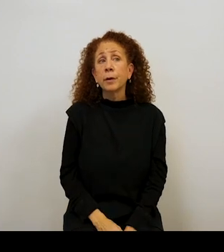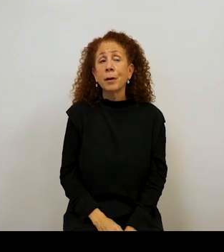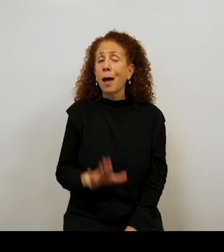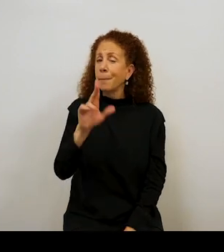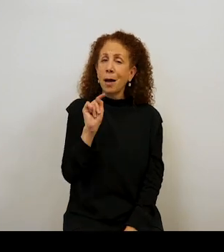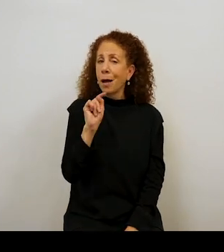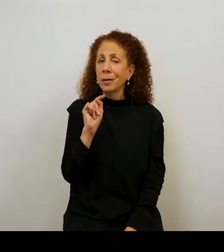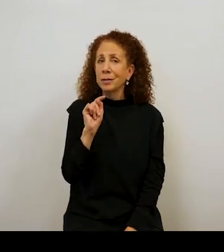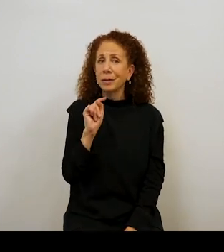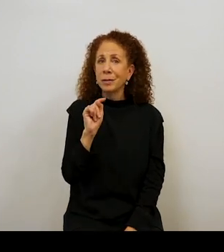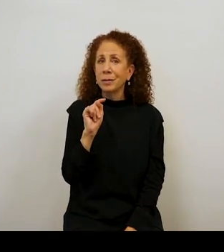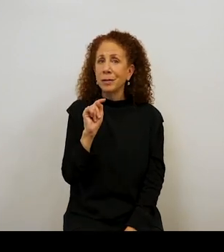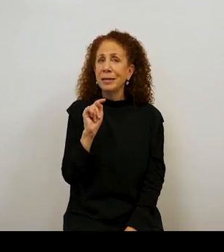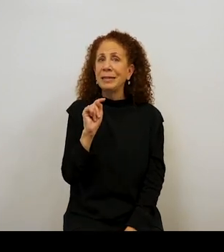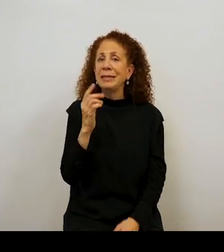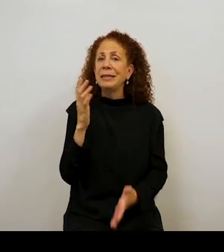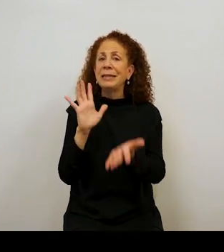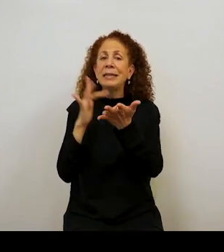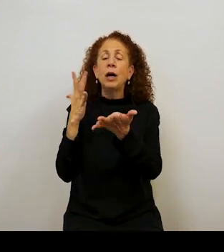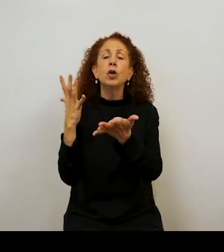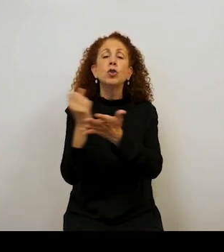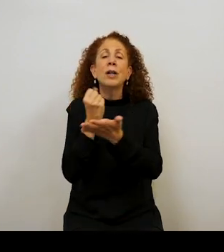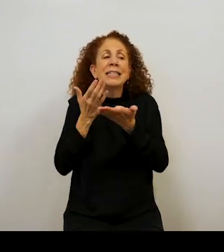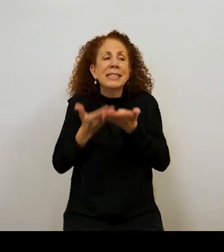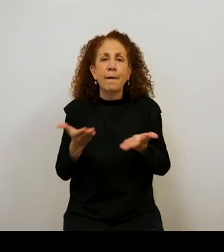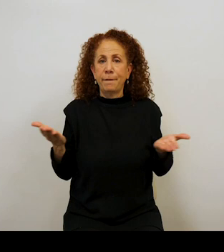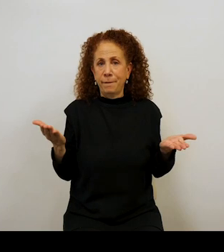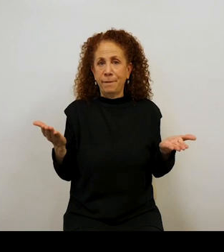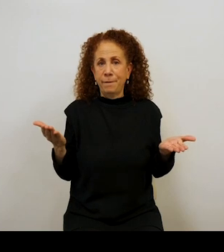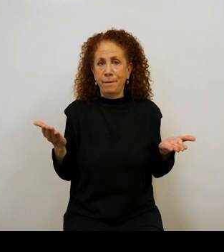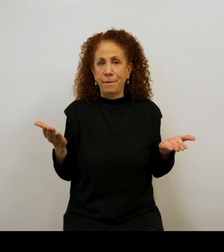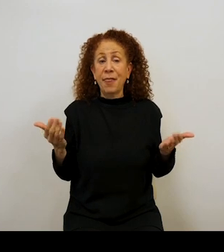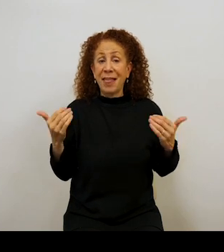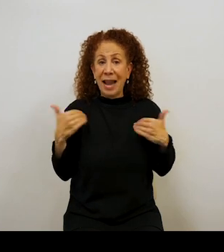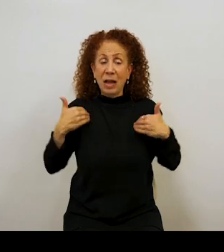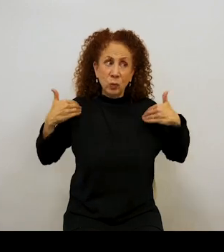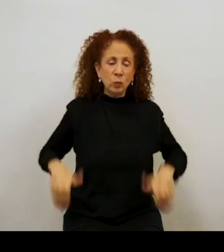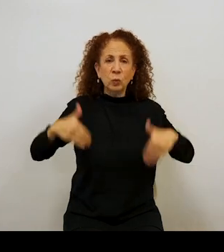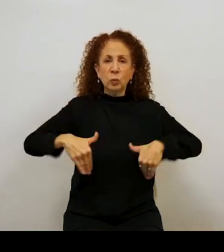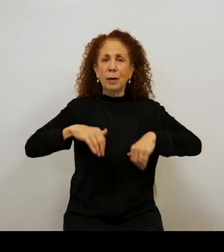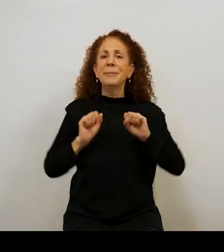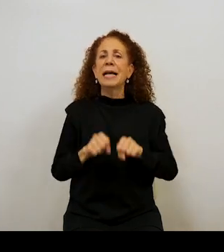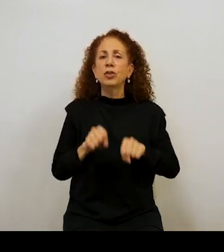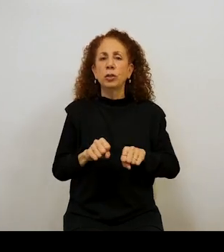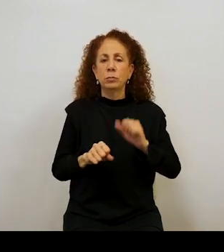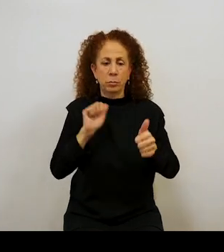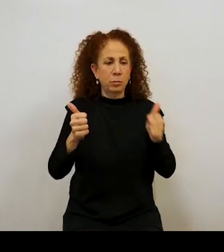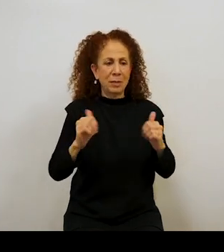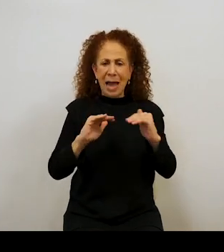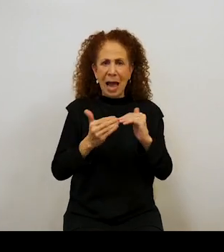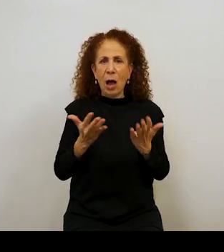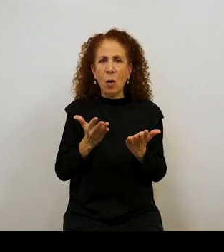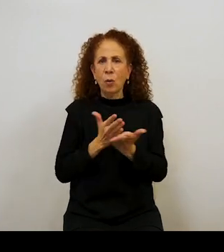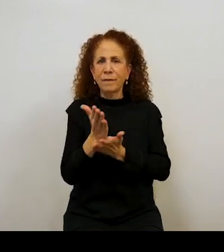but they are utilizing and harnessing stuff that has extraordinary potential. And how do you work your